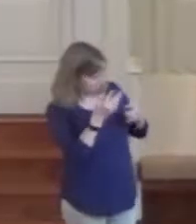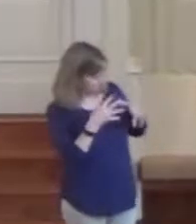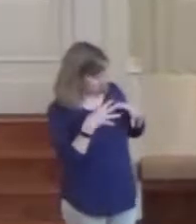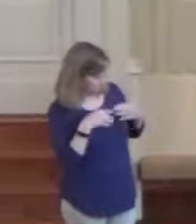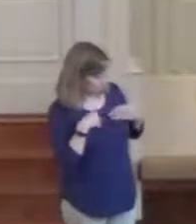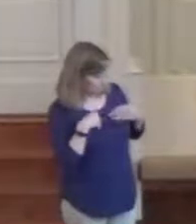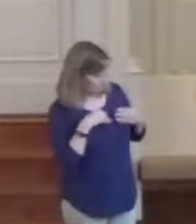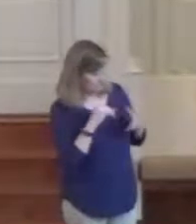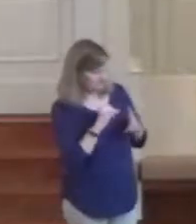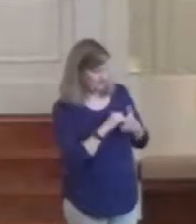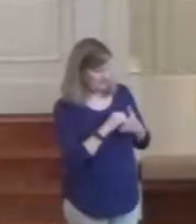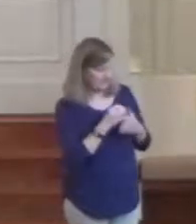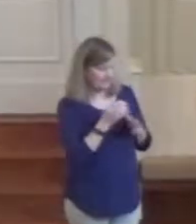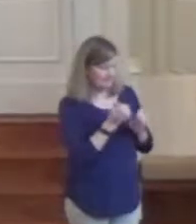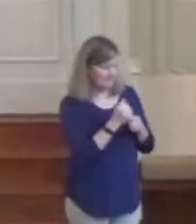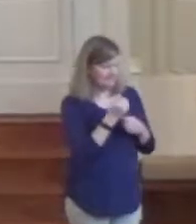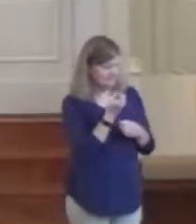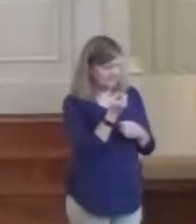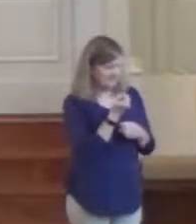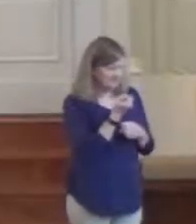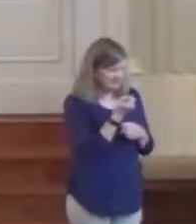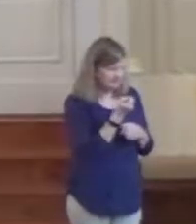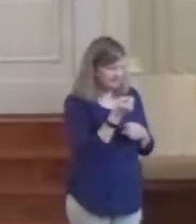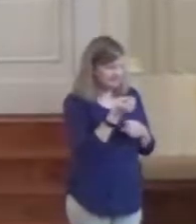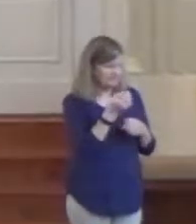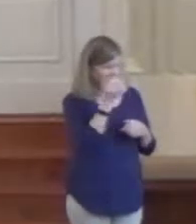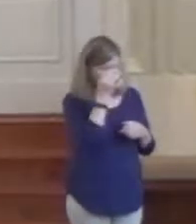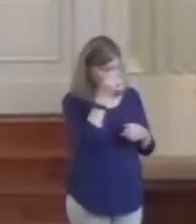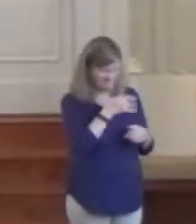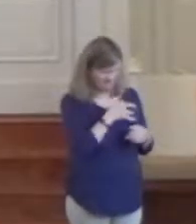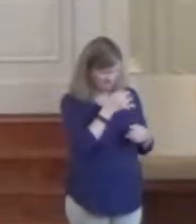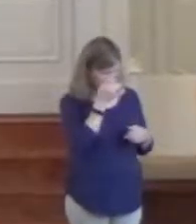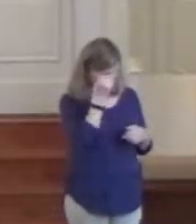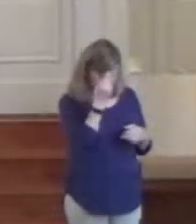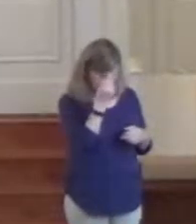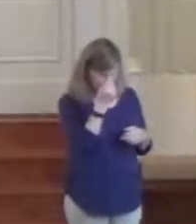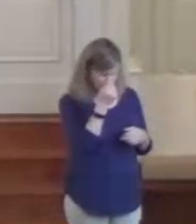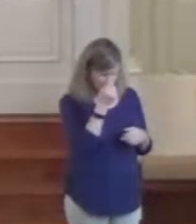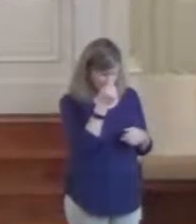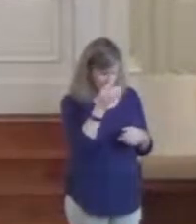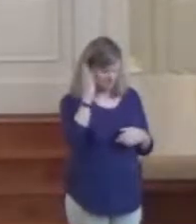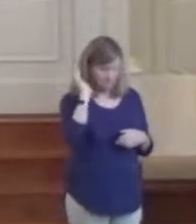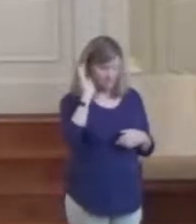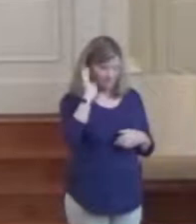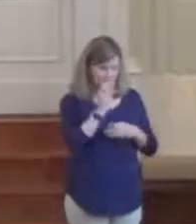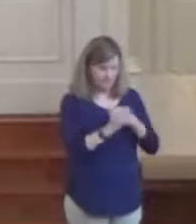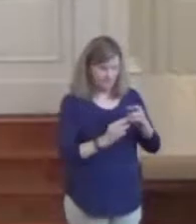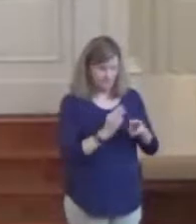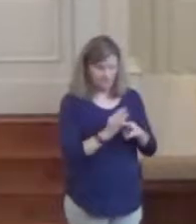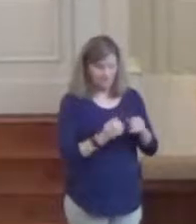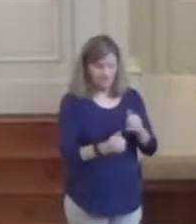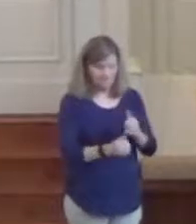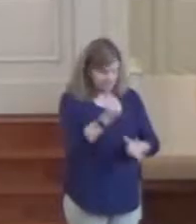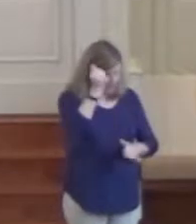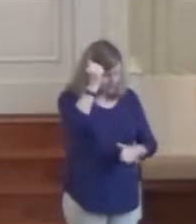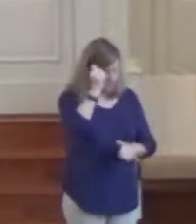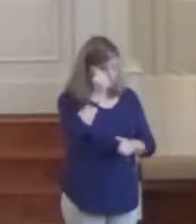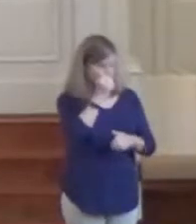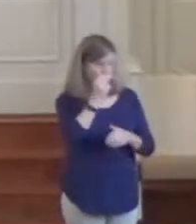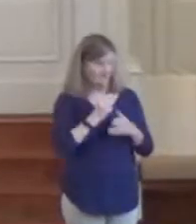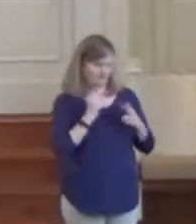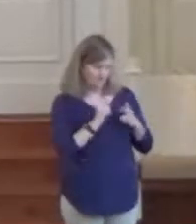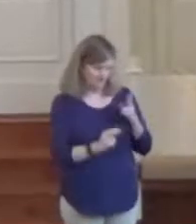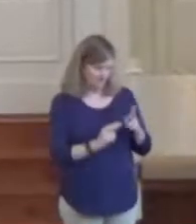would kind of make a little bit of sense. Because in the ancient world, like most of human history, for most of